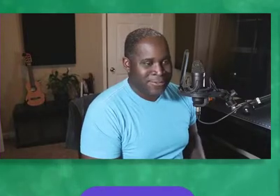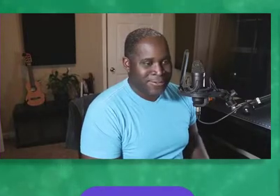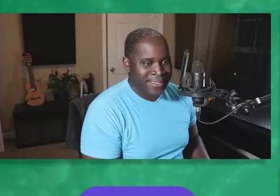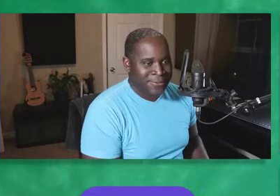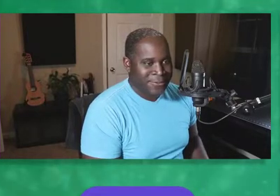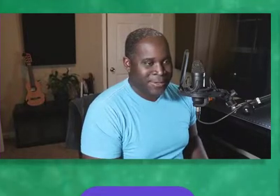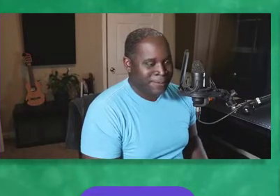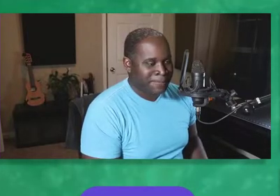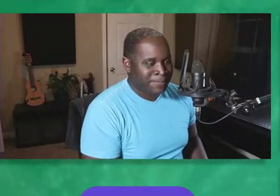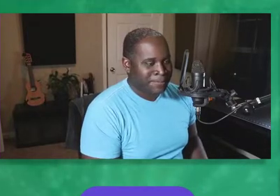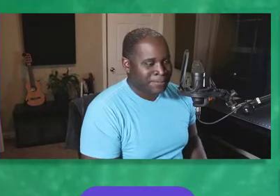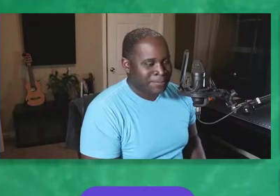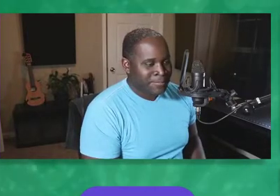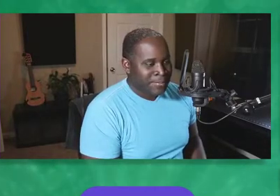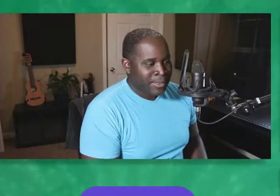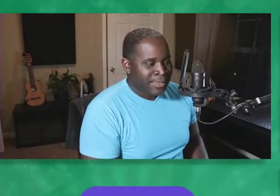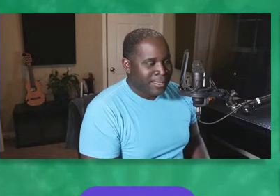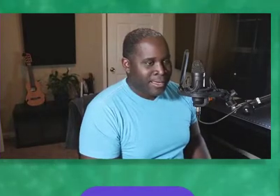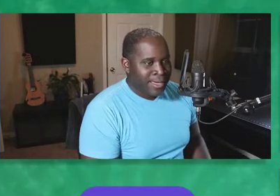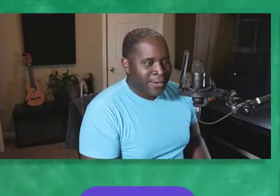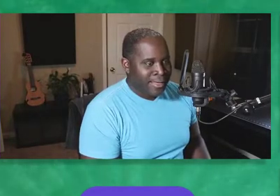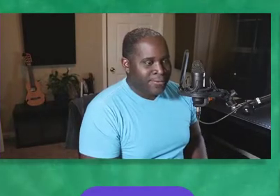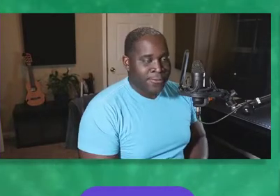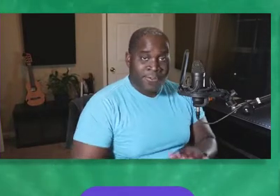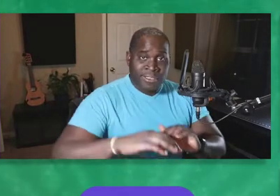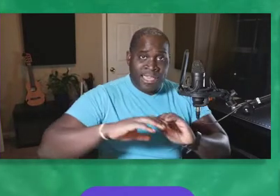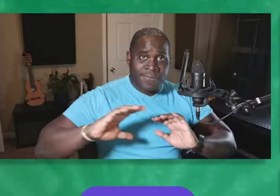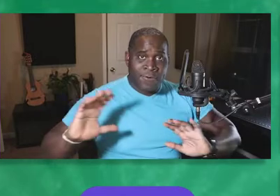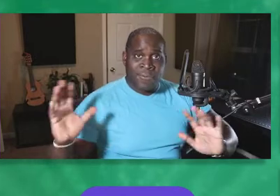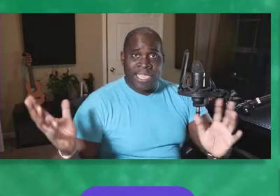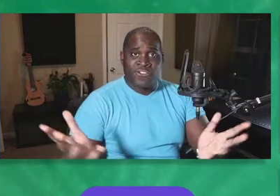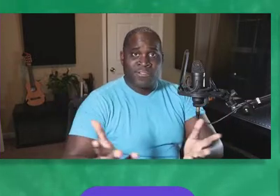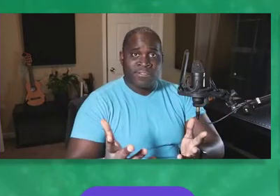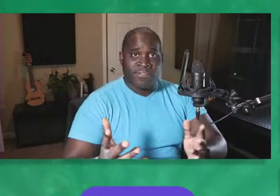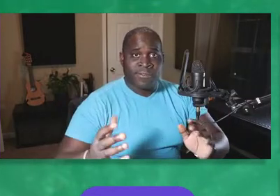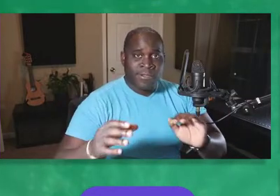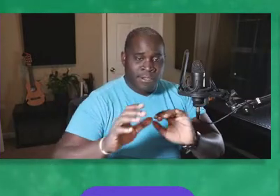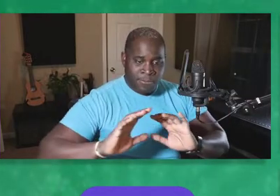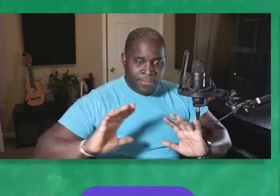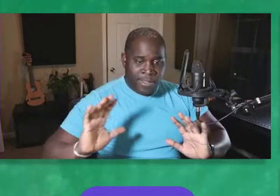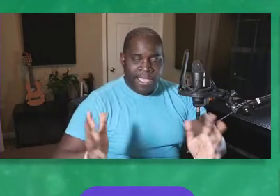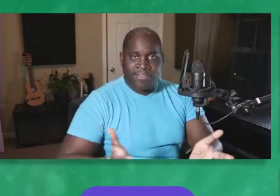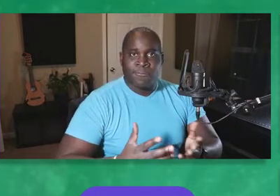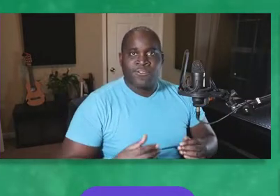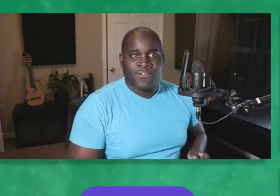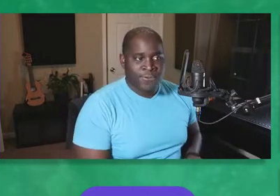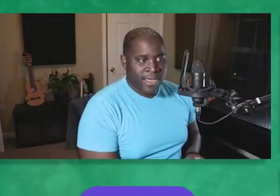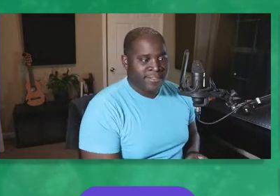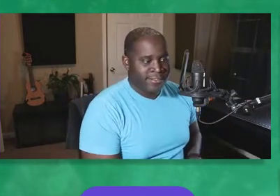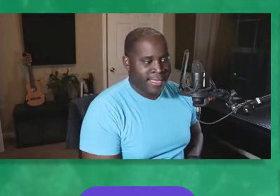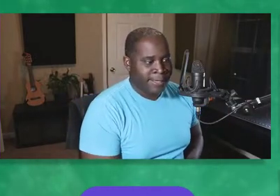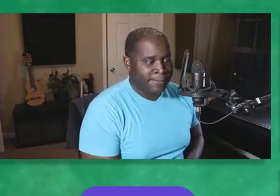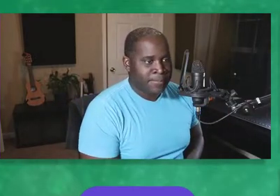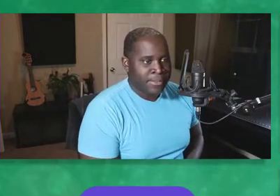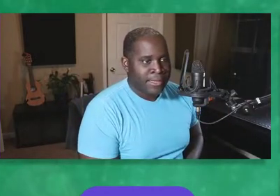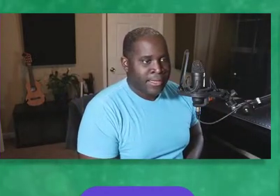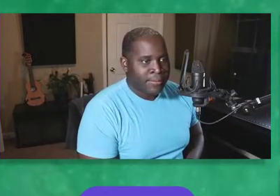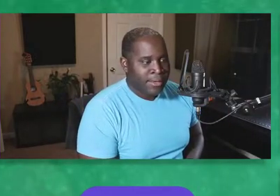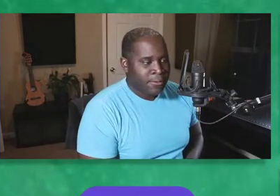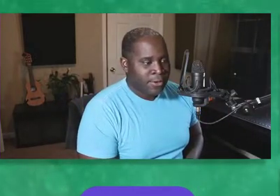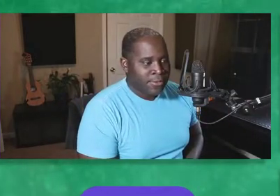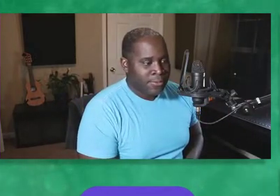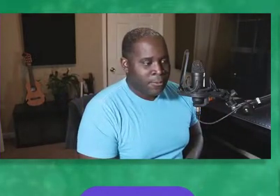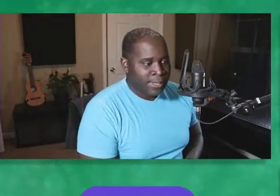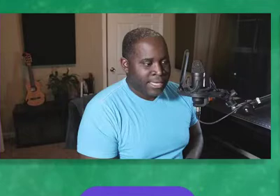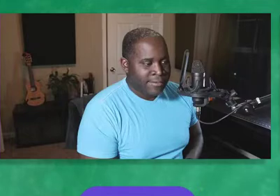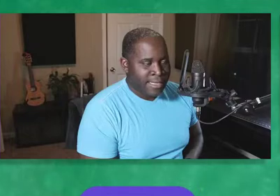review those signs real quick. Okay, so there's a lot of formations with her hands of what she's trying to sign. But